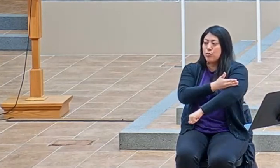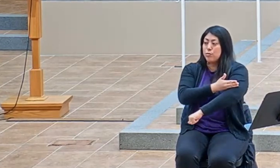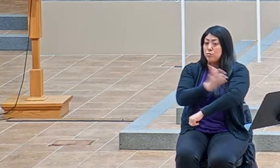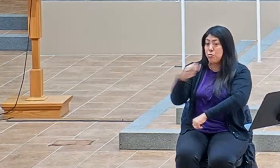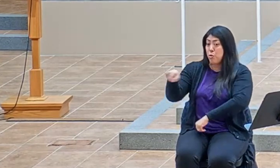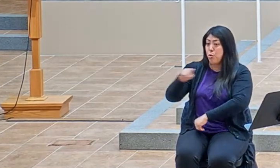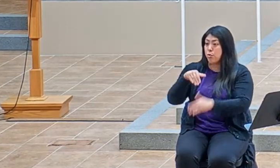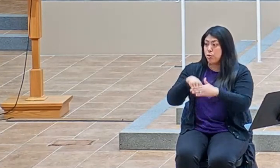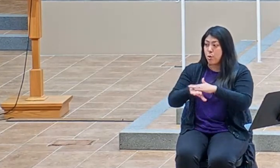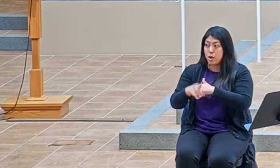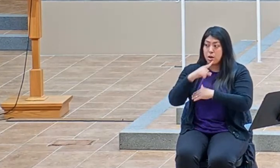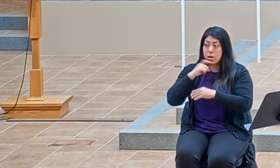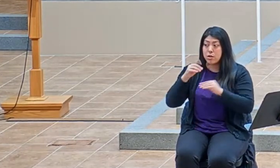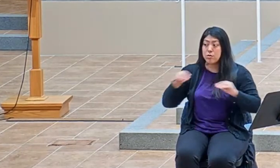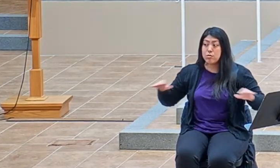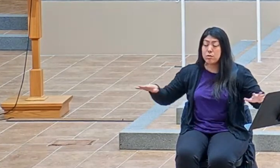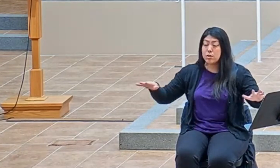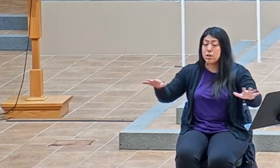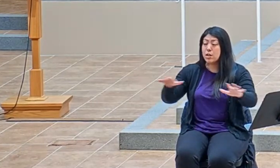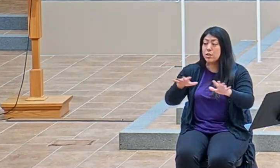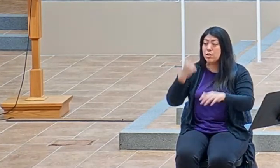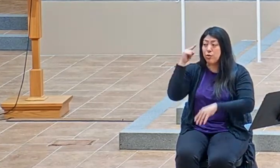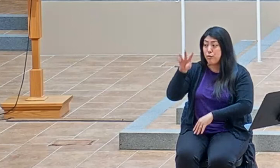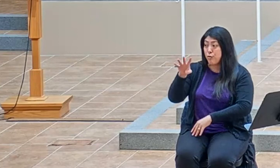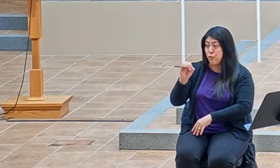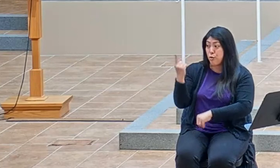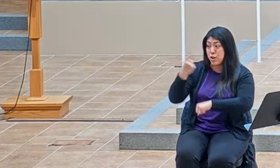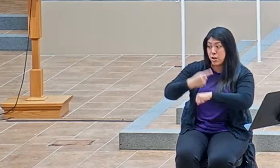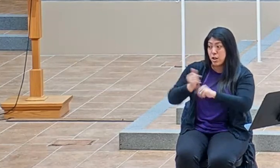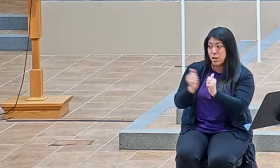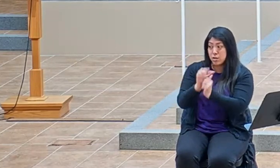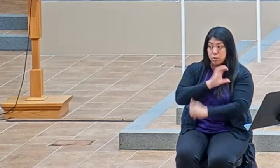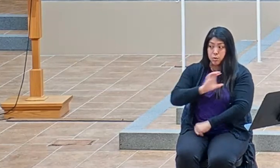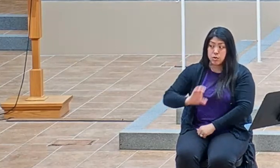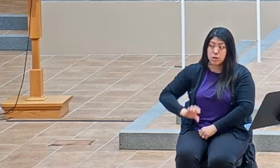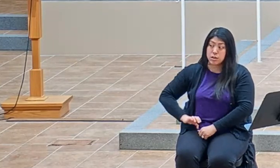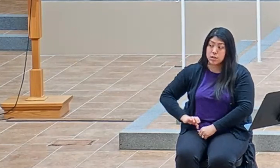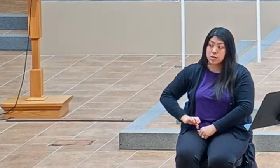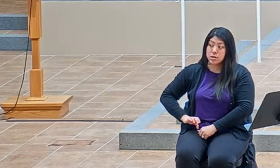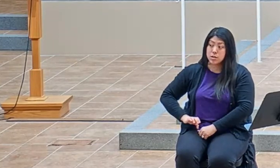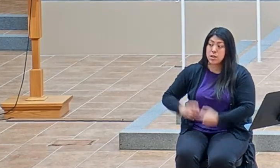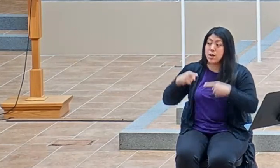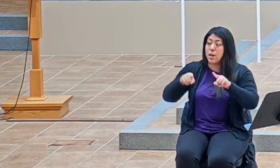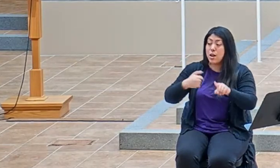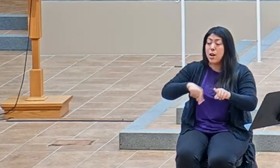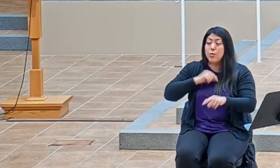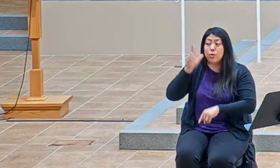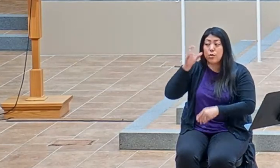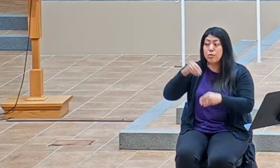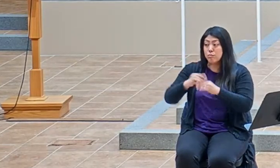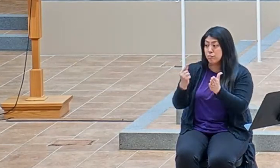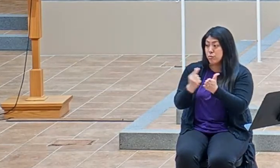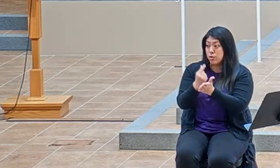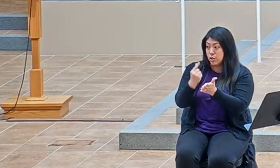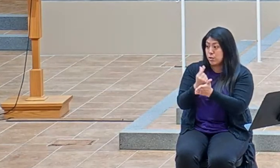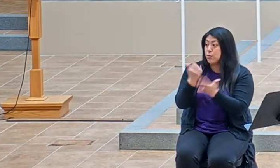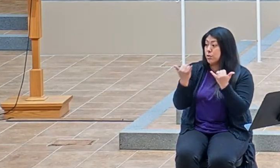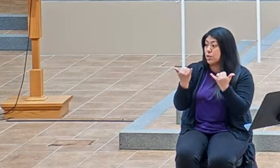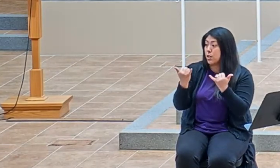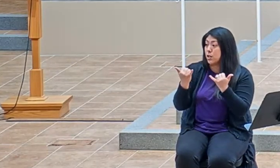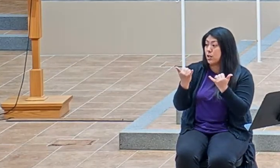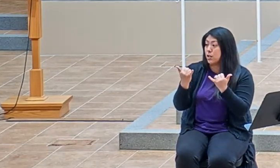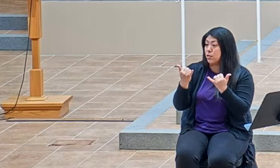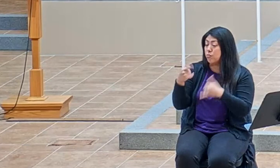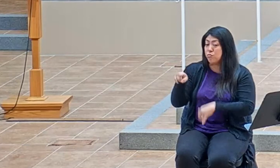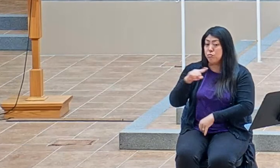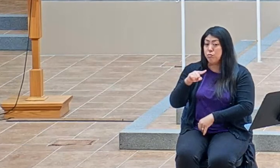Will you enter the desert for 40 days with Christ, as we heard in the gospel,